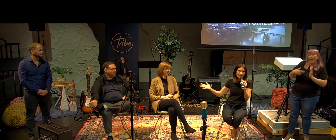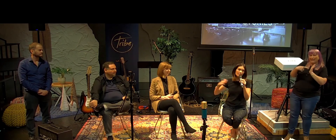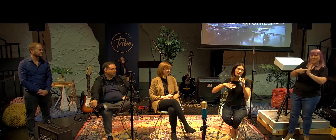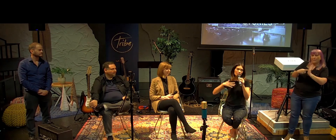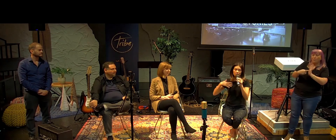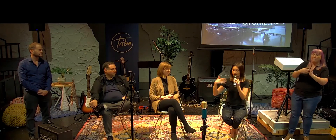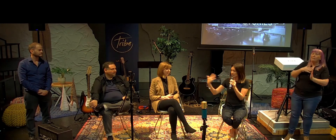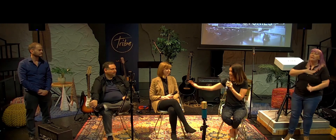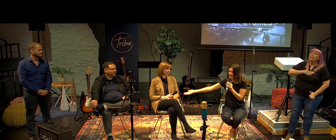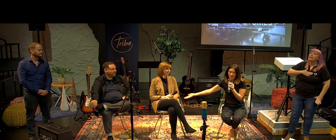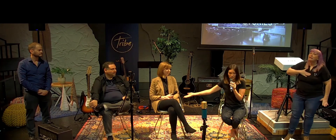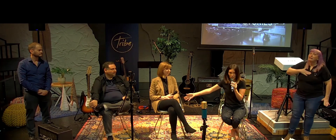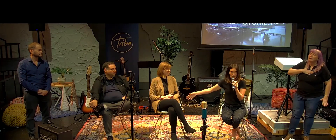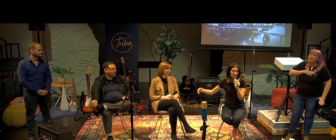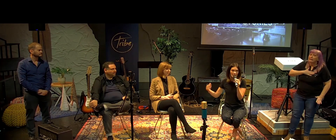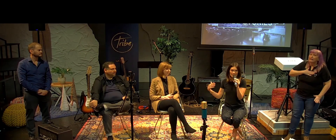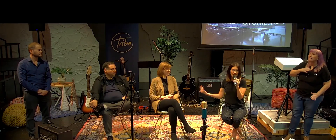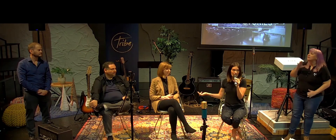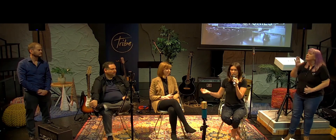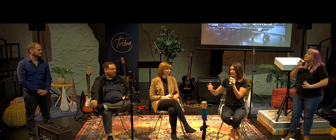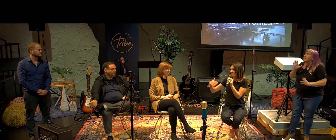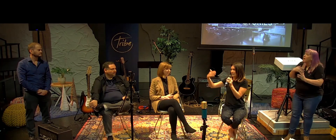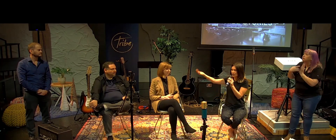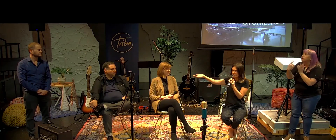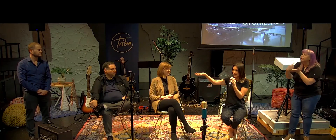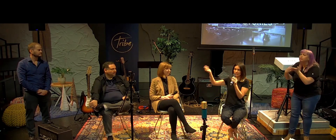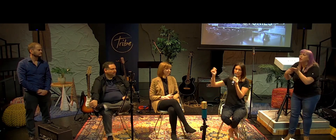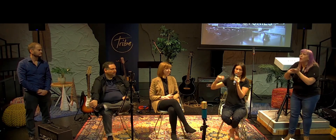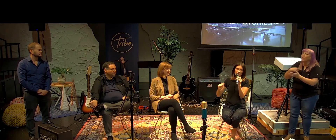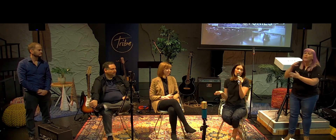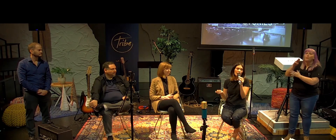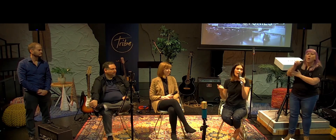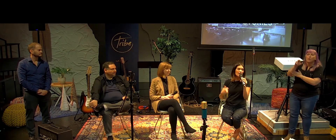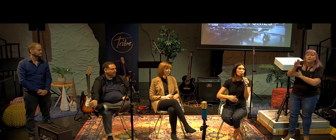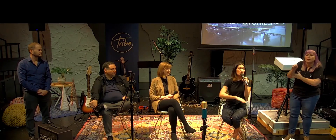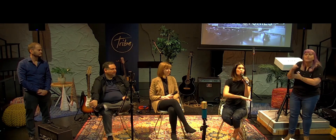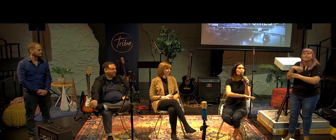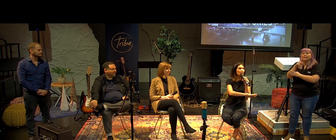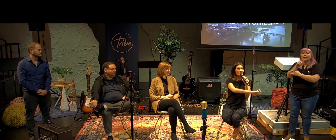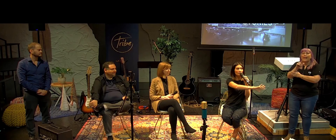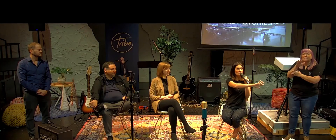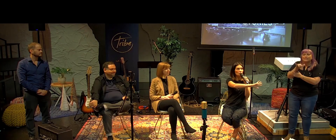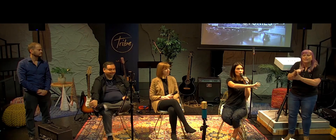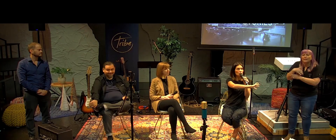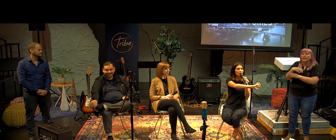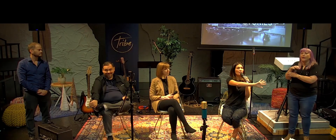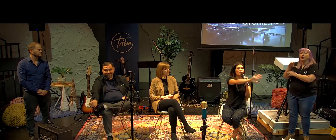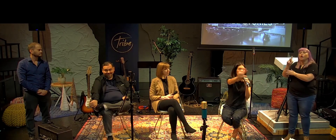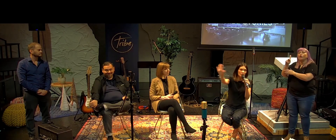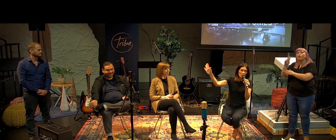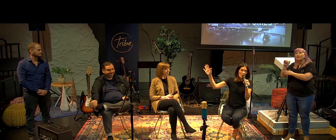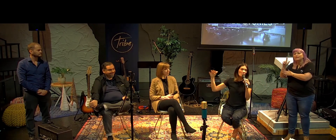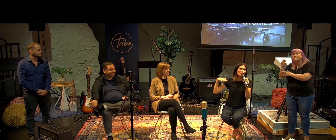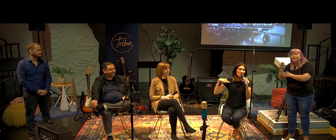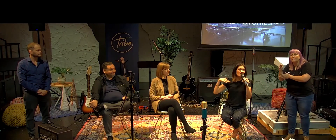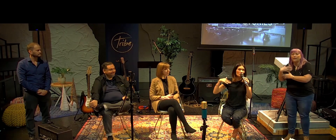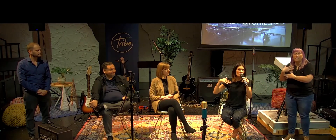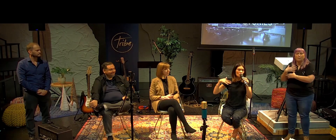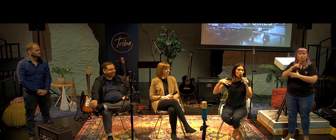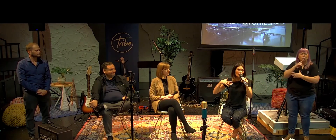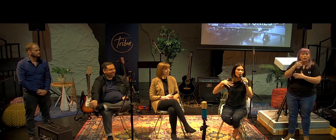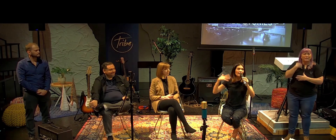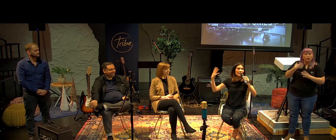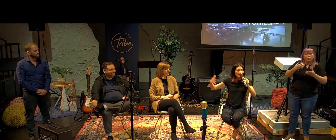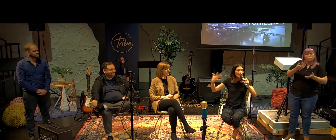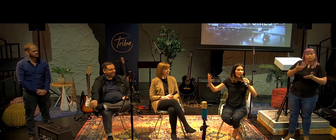please seek out Moses and Kelsey and Kristen. And I'm sure, like, if you let yourself be known and share your